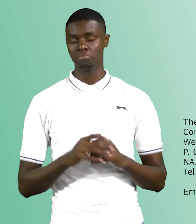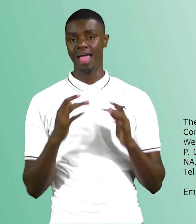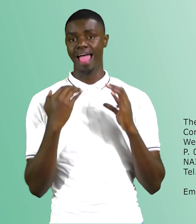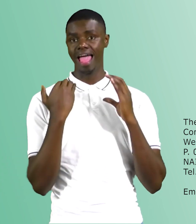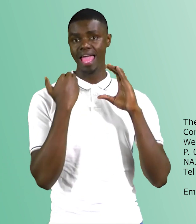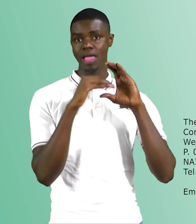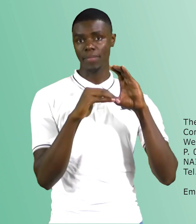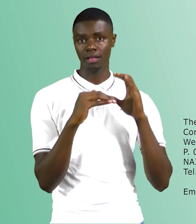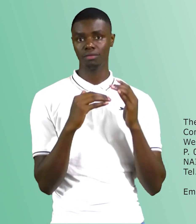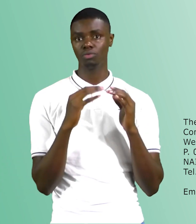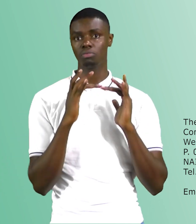3000. Email